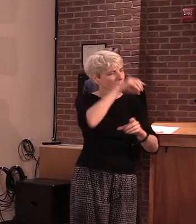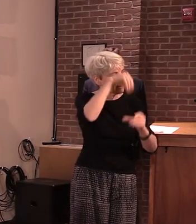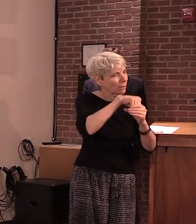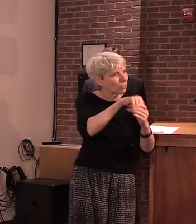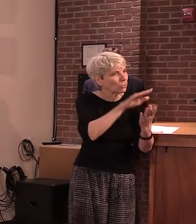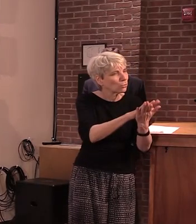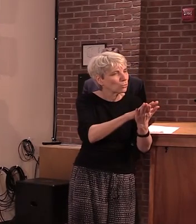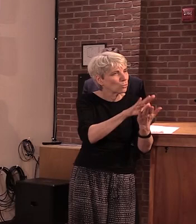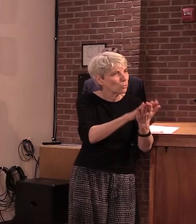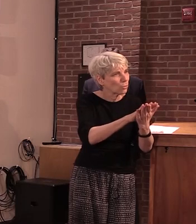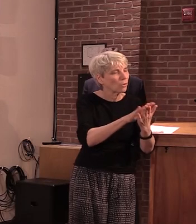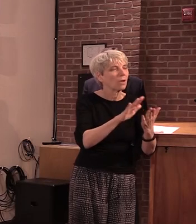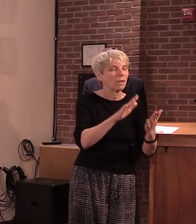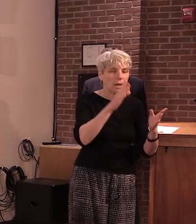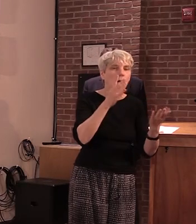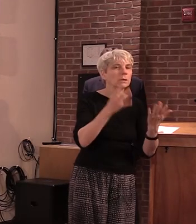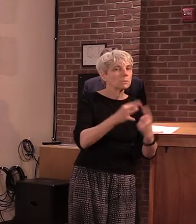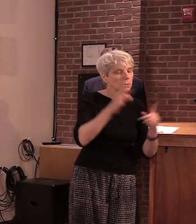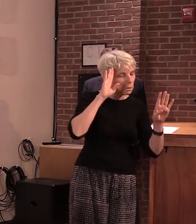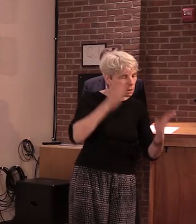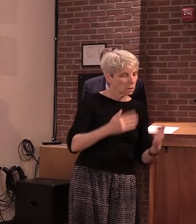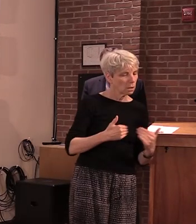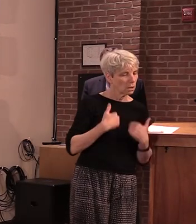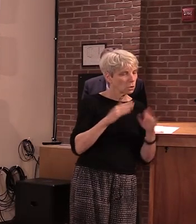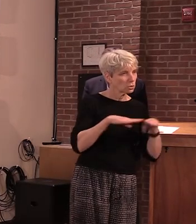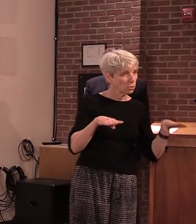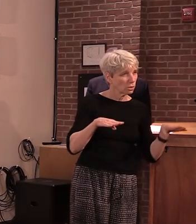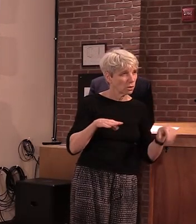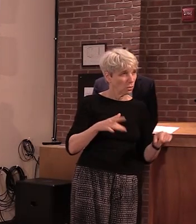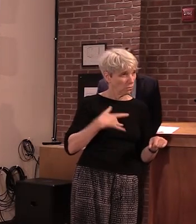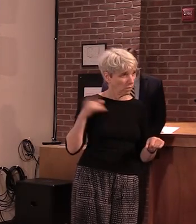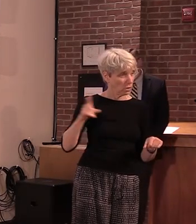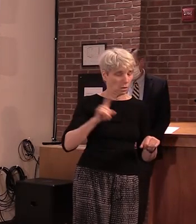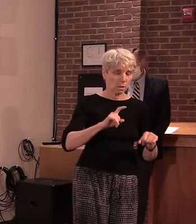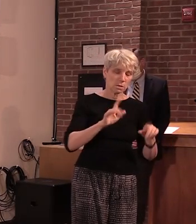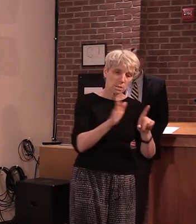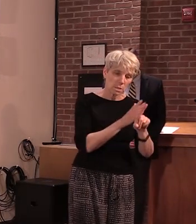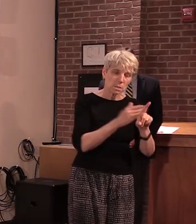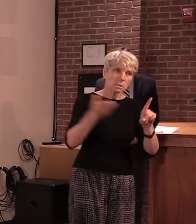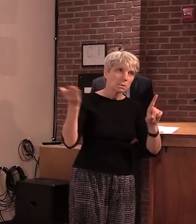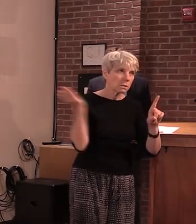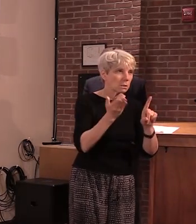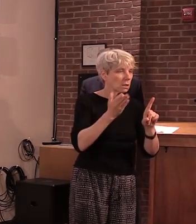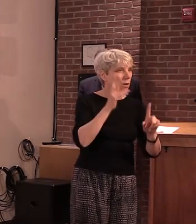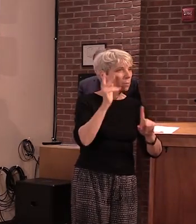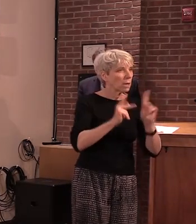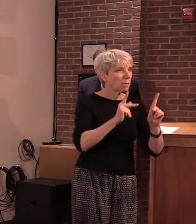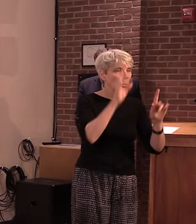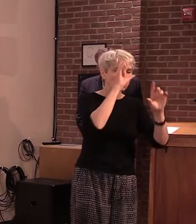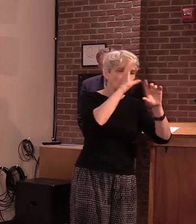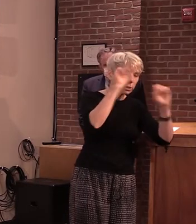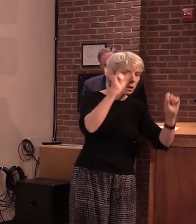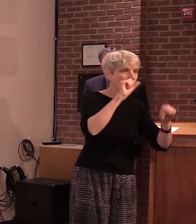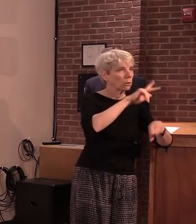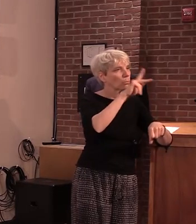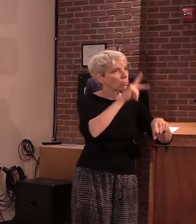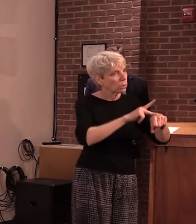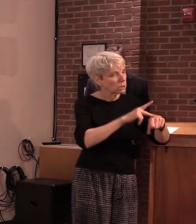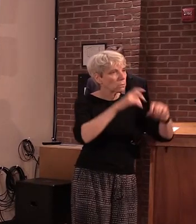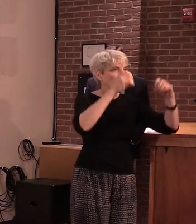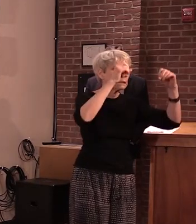to persuade people to this fact, whether it be school boards, administrators, teachers, families, all of the above?